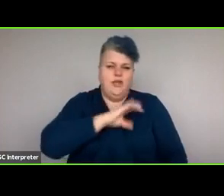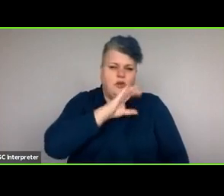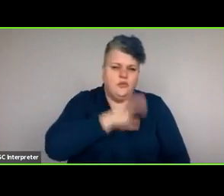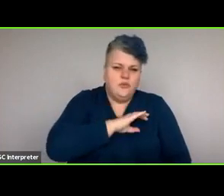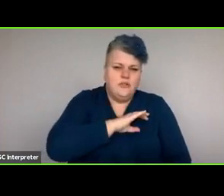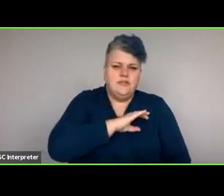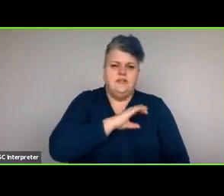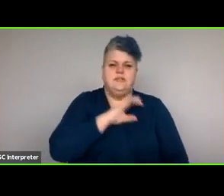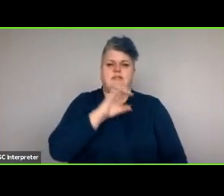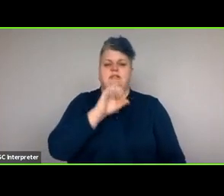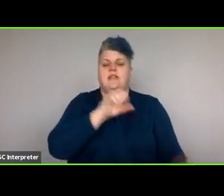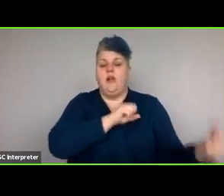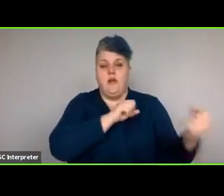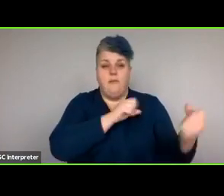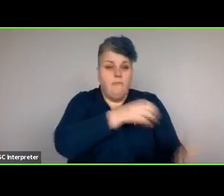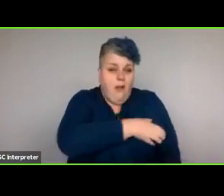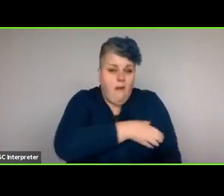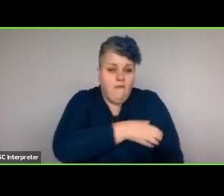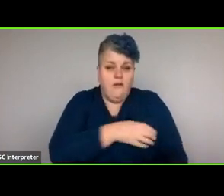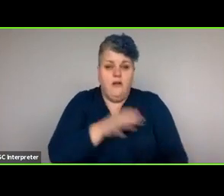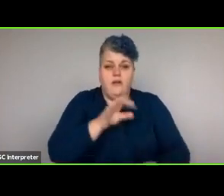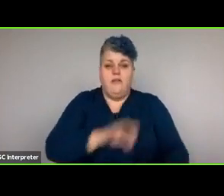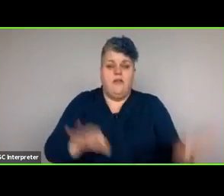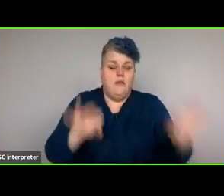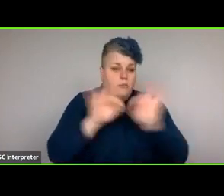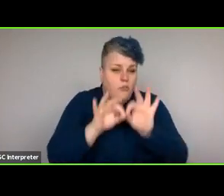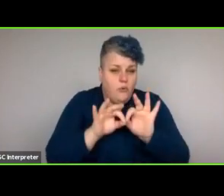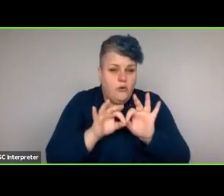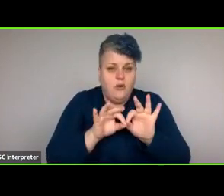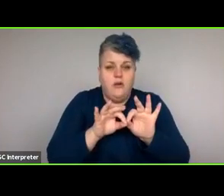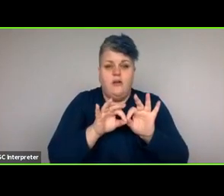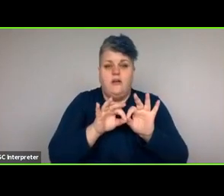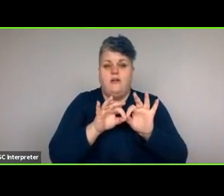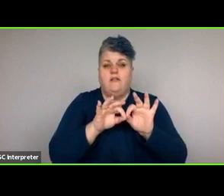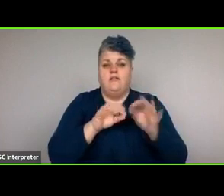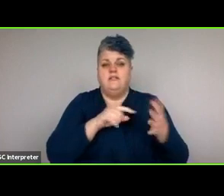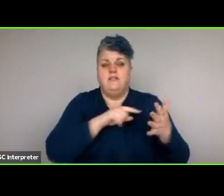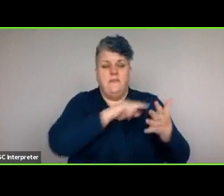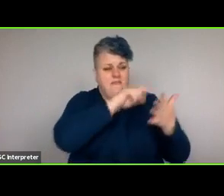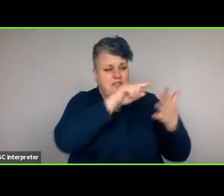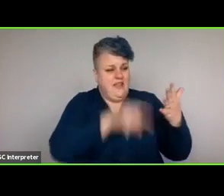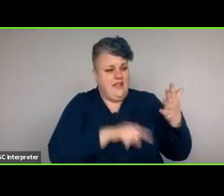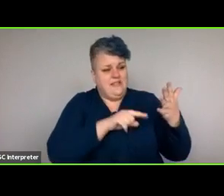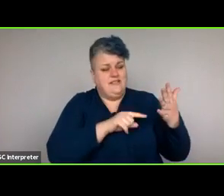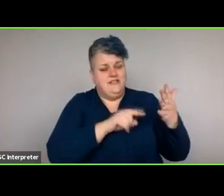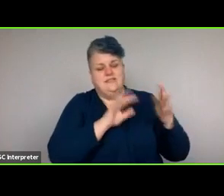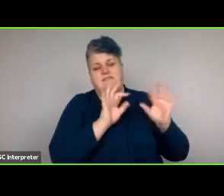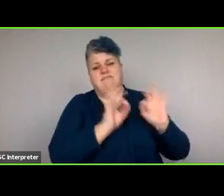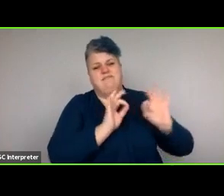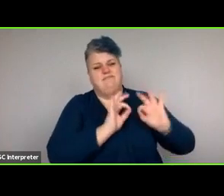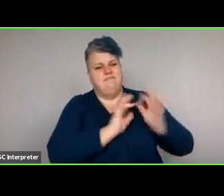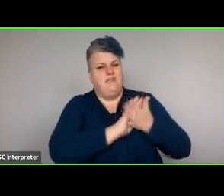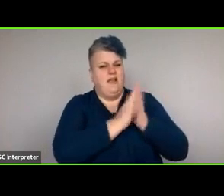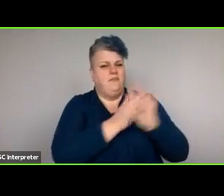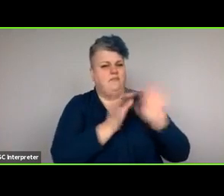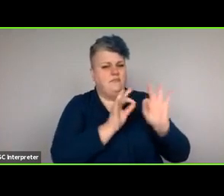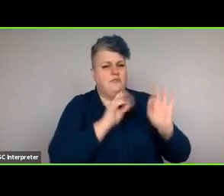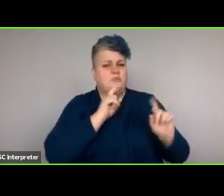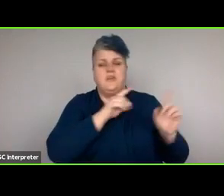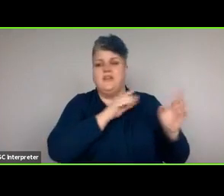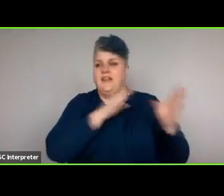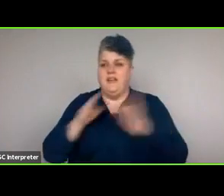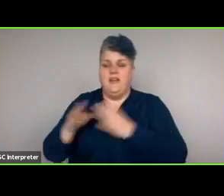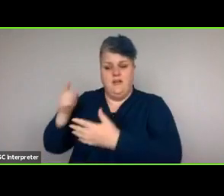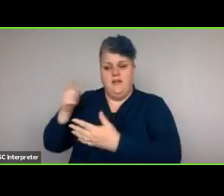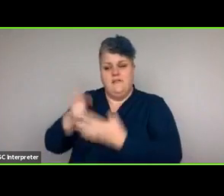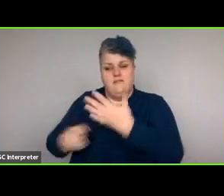and important and need to be embraced matter as much, because above all else, we need to make sure that